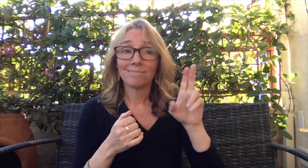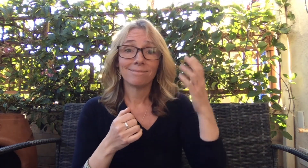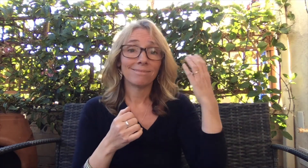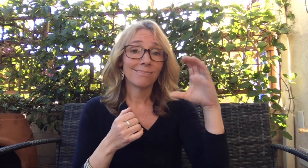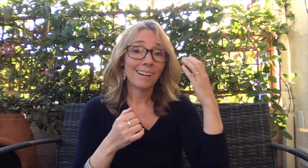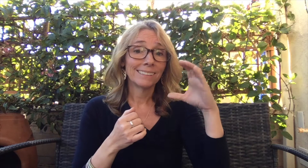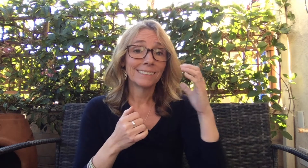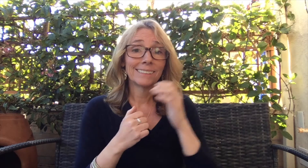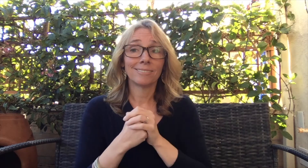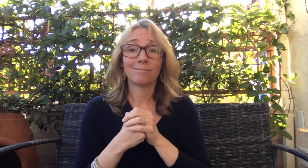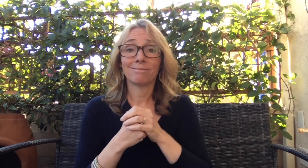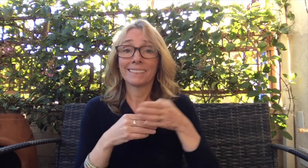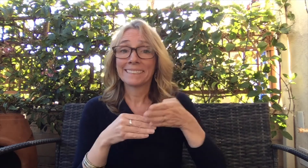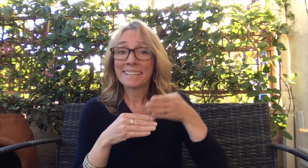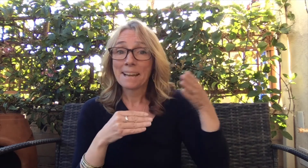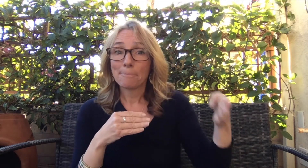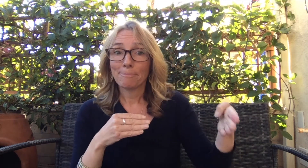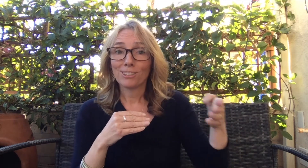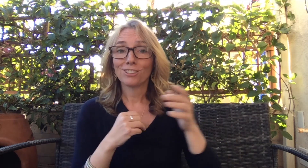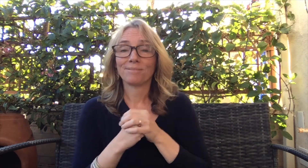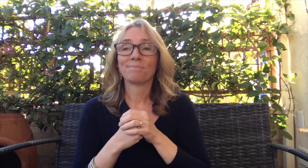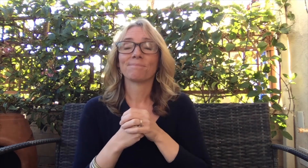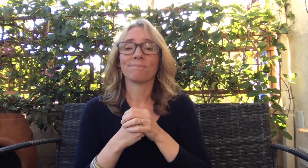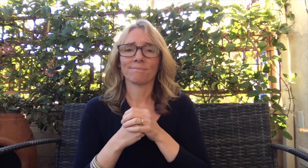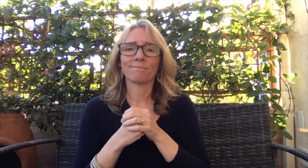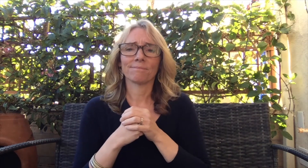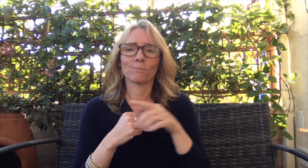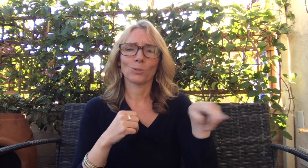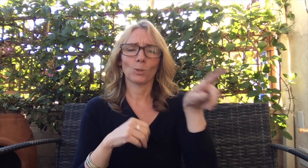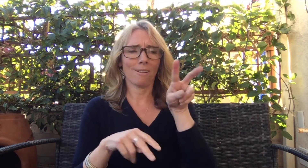friends, aunts and uncles, cousins, neighbors alike,